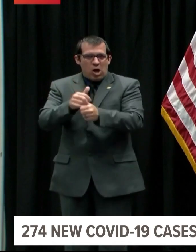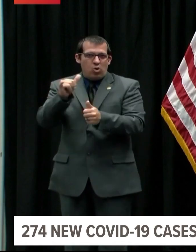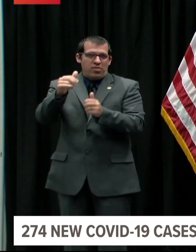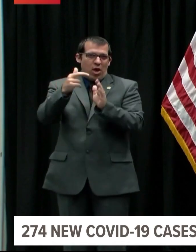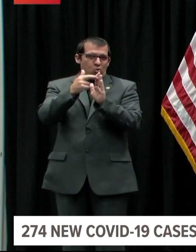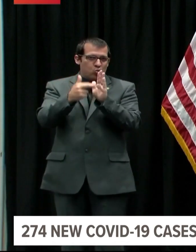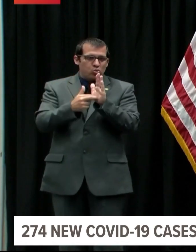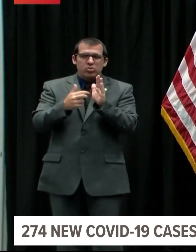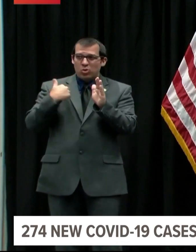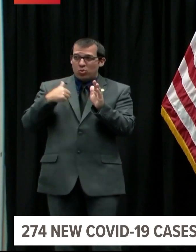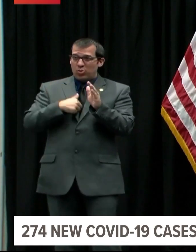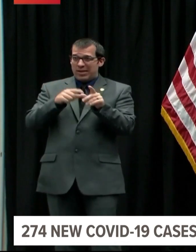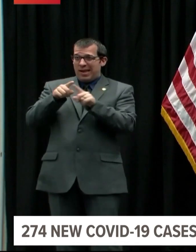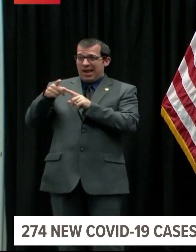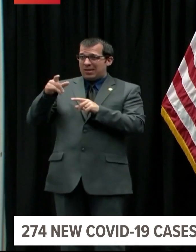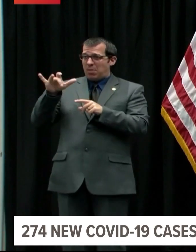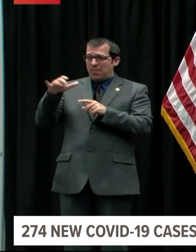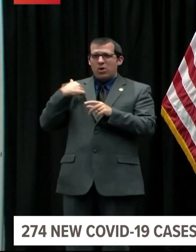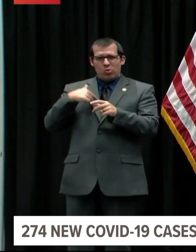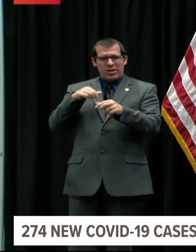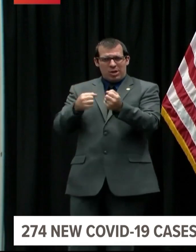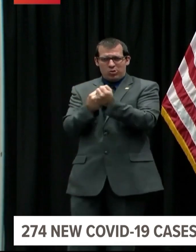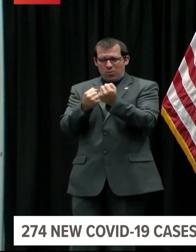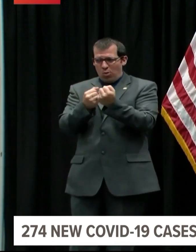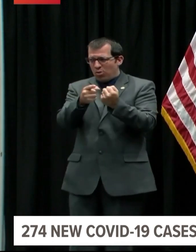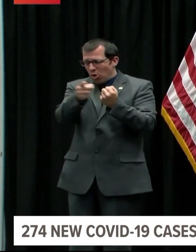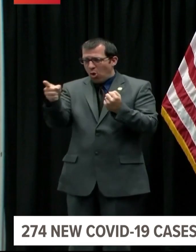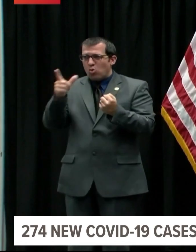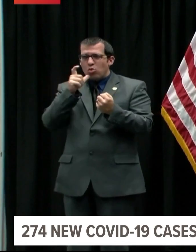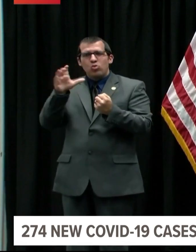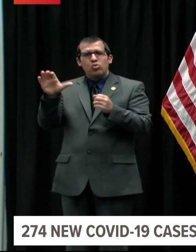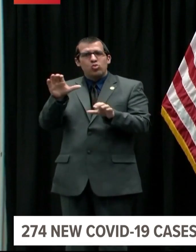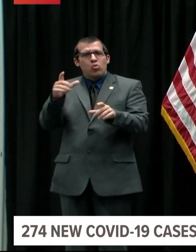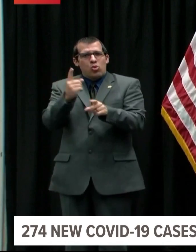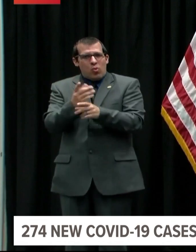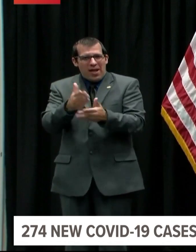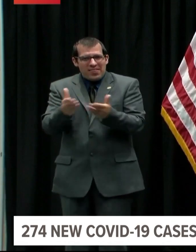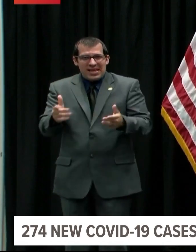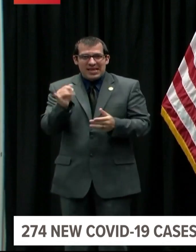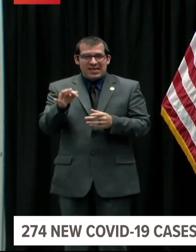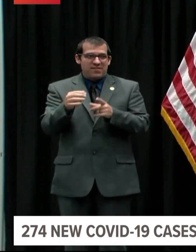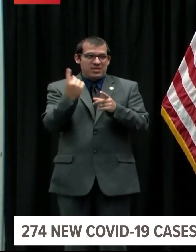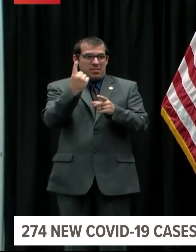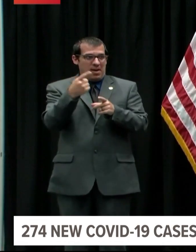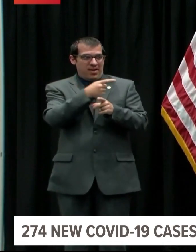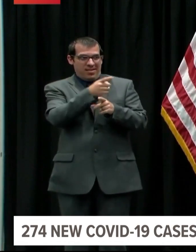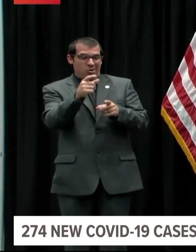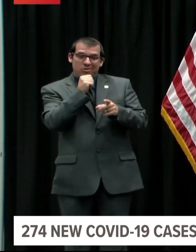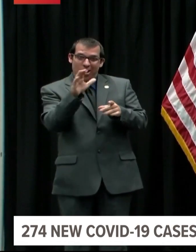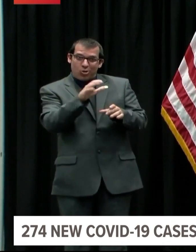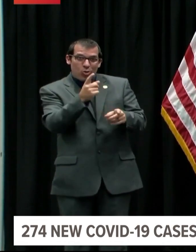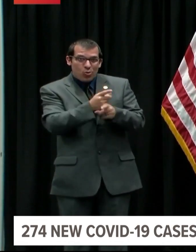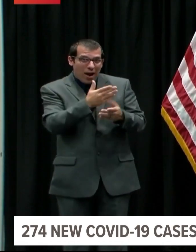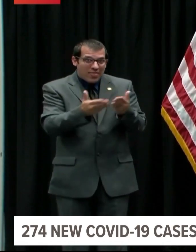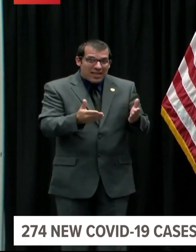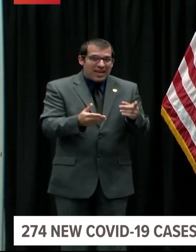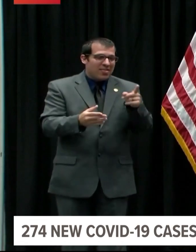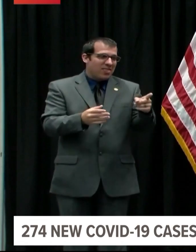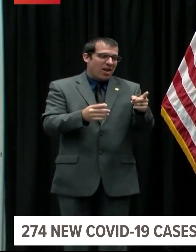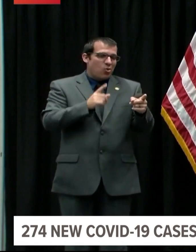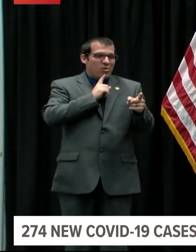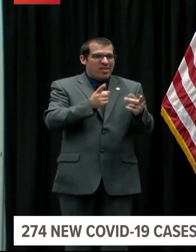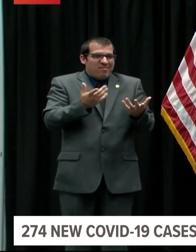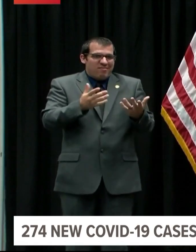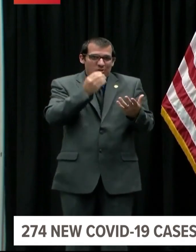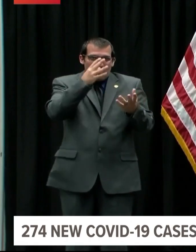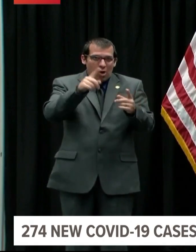as a public, let's support those that do the right thing. And if somebody's an outlier, they're not giving a high regard